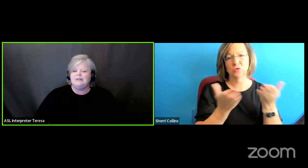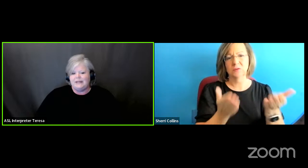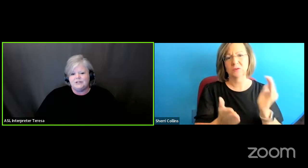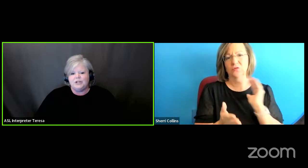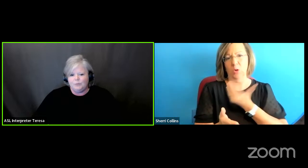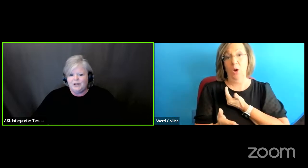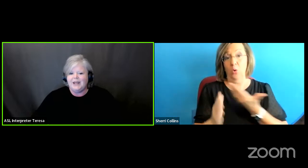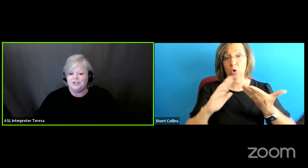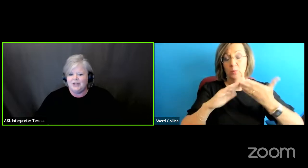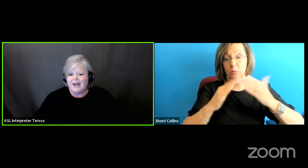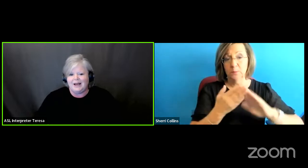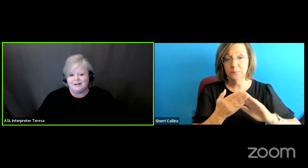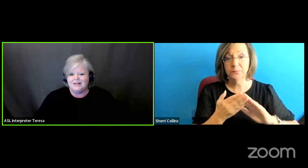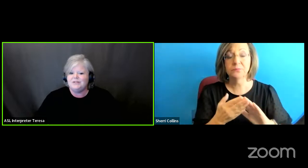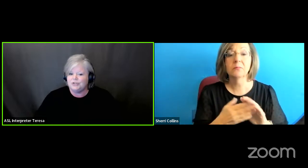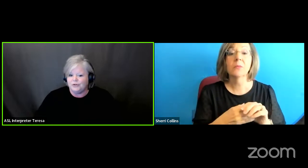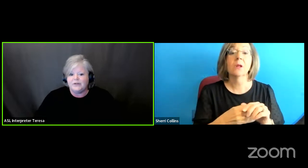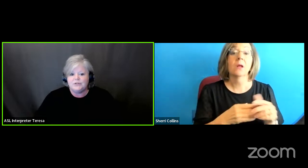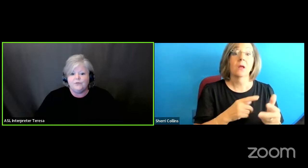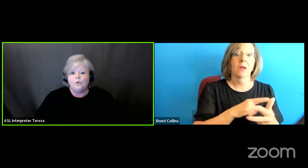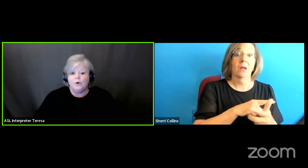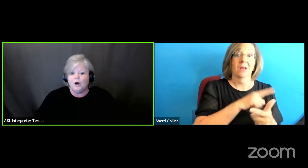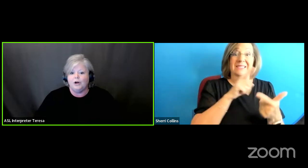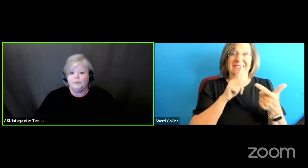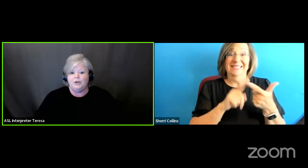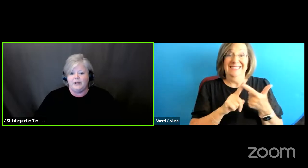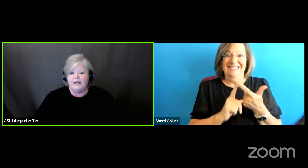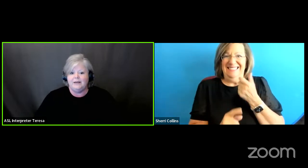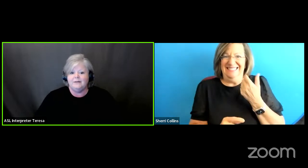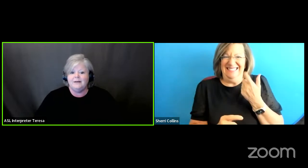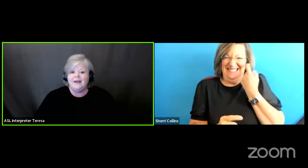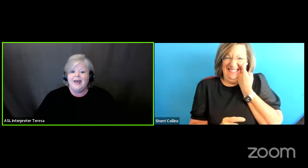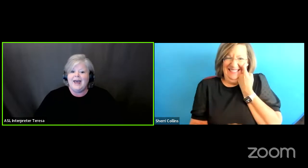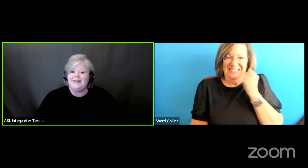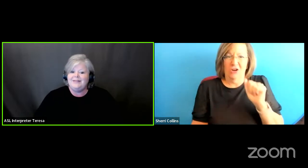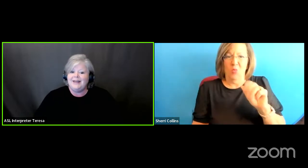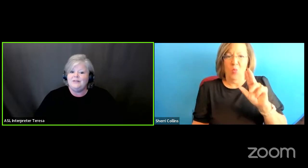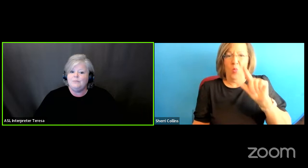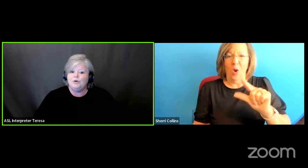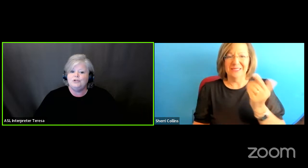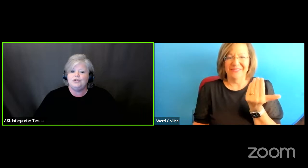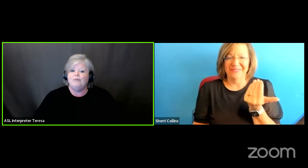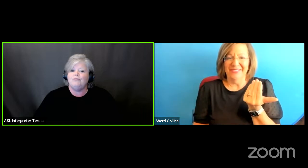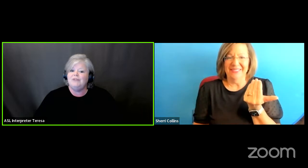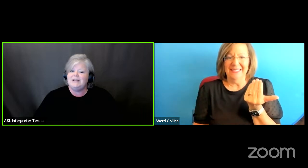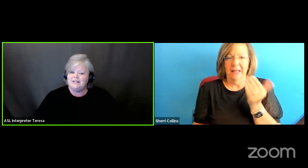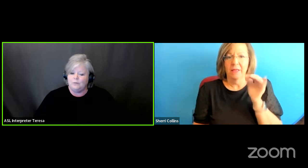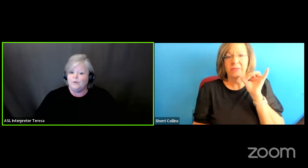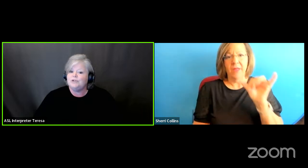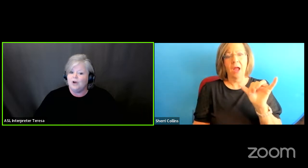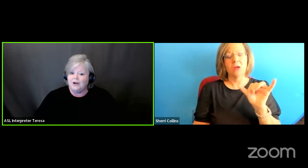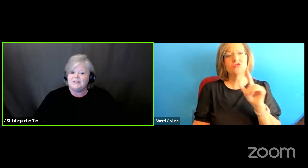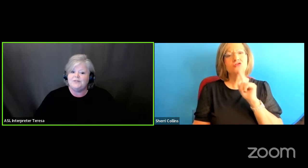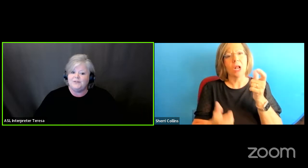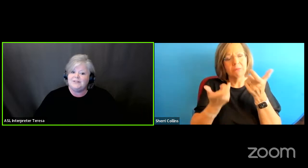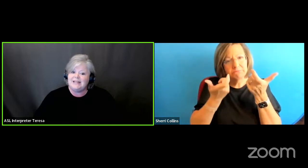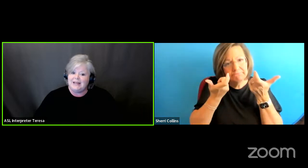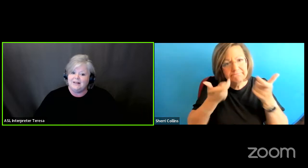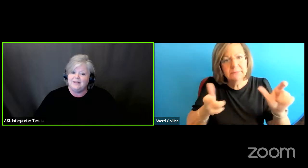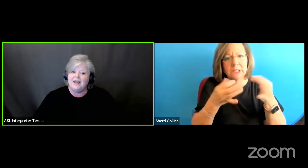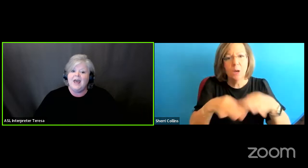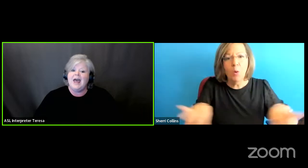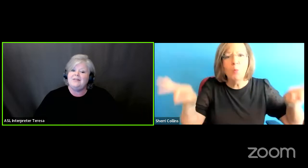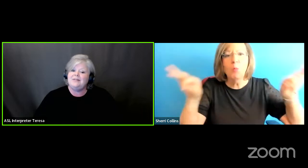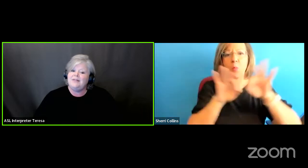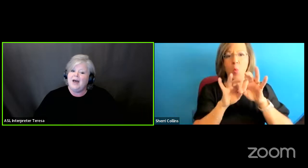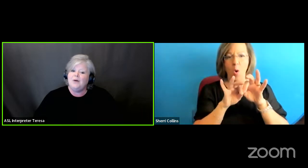So that was related to communication access service for our community. And then the most recent one was August